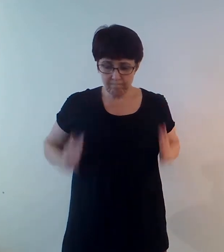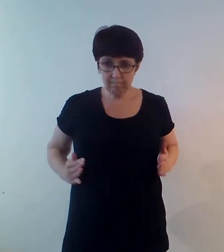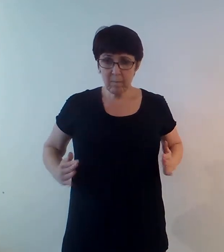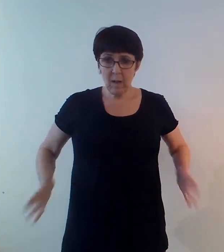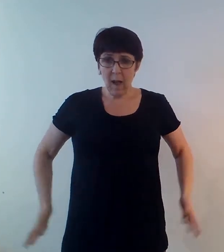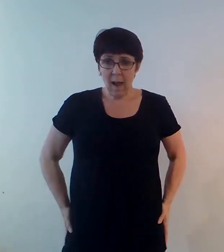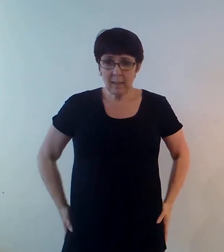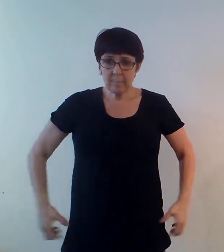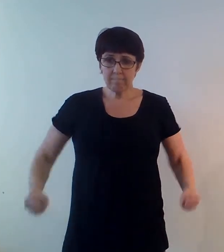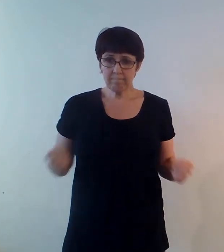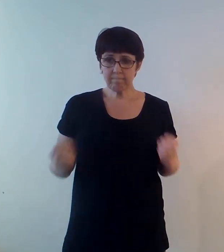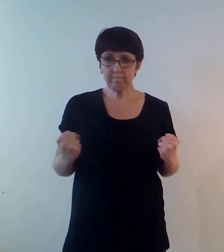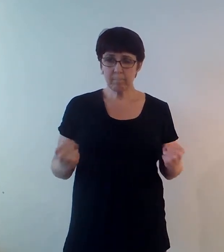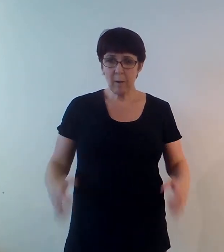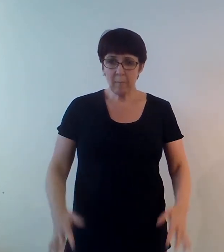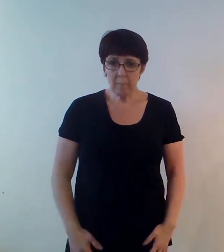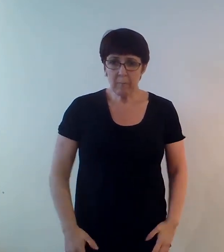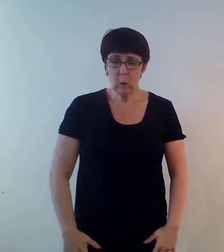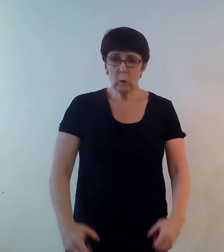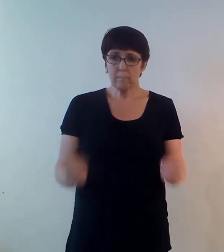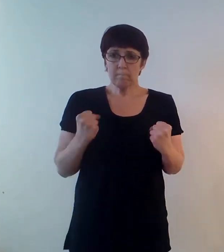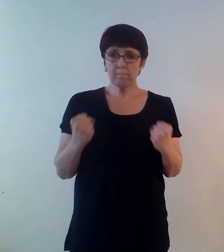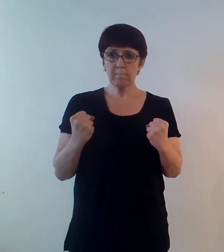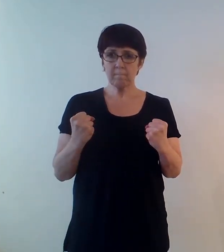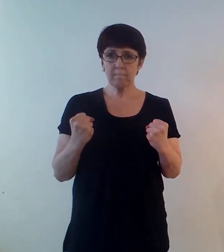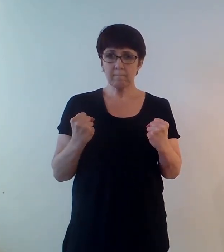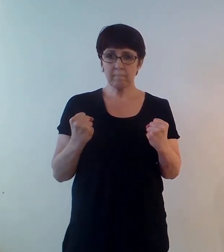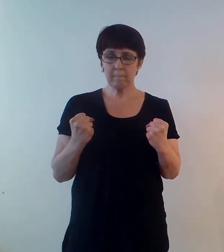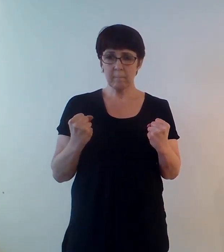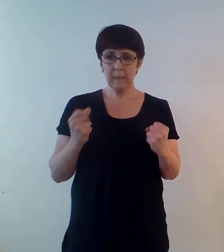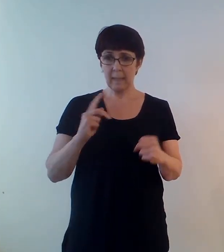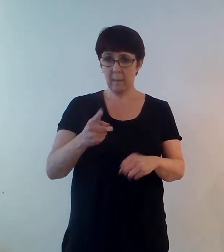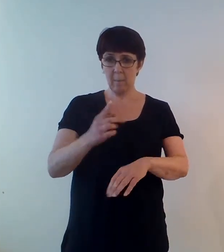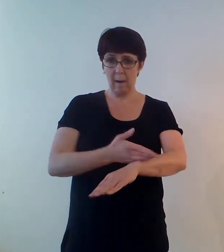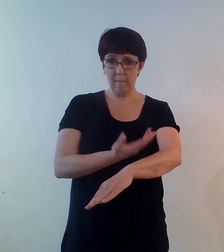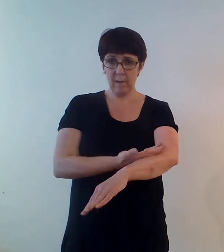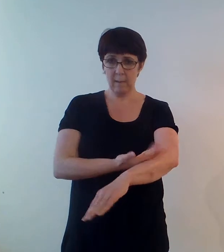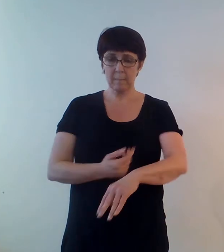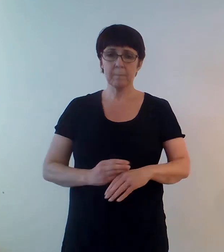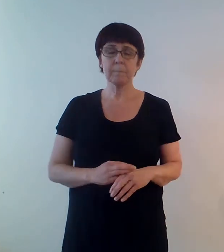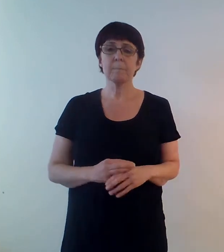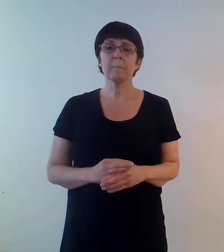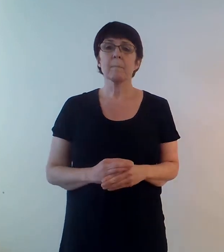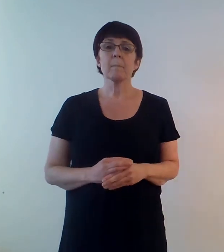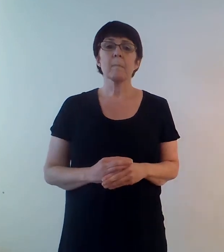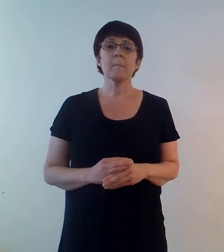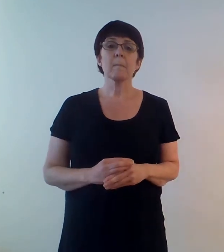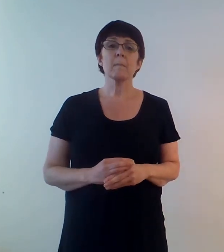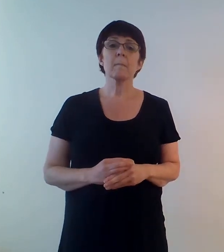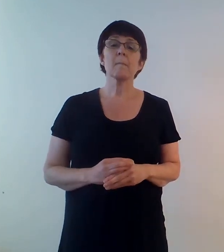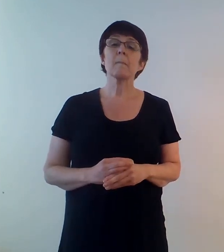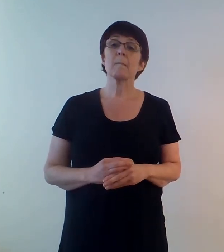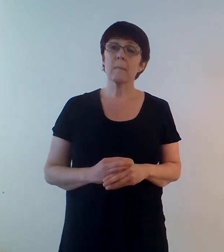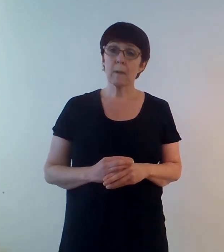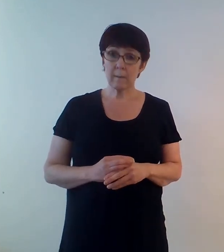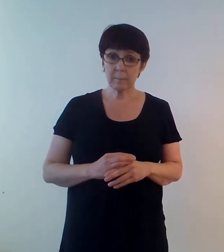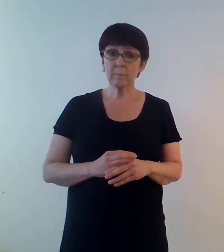tall. Everything needs to be activated in this exercise. Penultimate exercise is going to be the plank rotate. So we're going to get, again, into